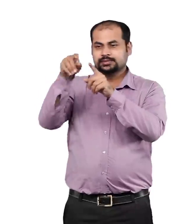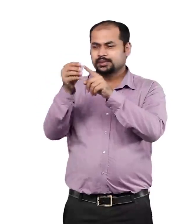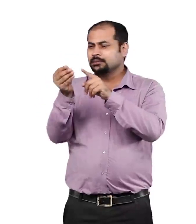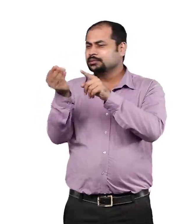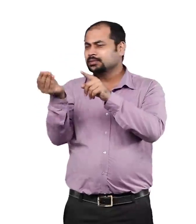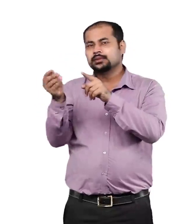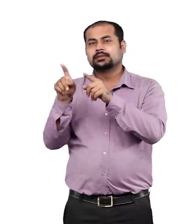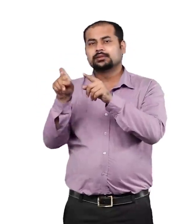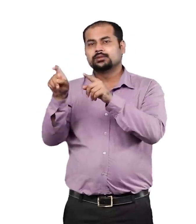side of the picture